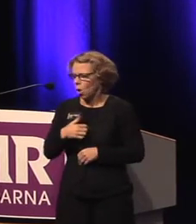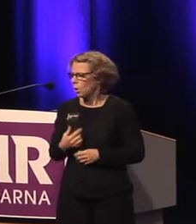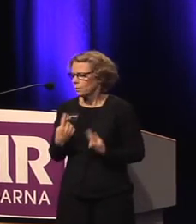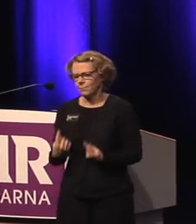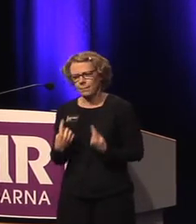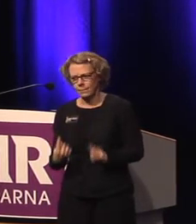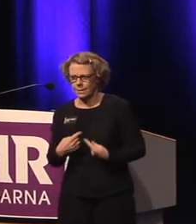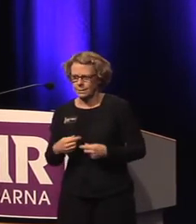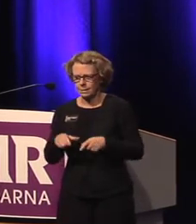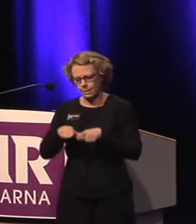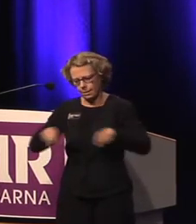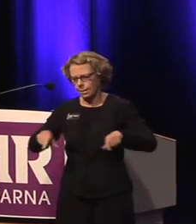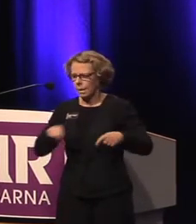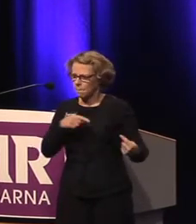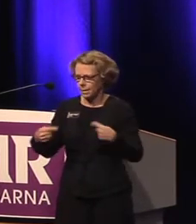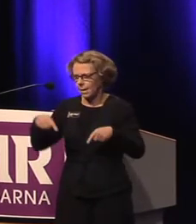will discuss the